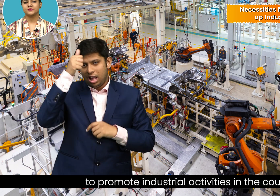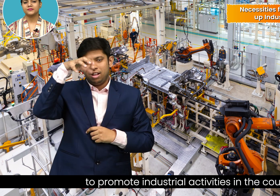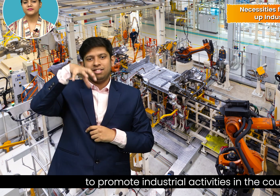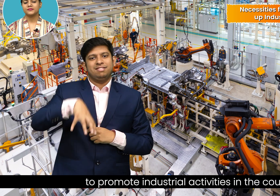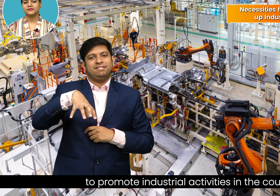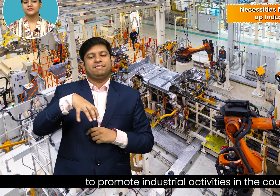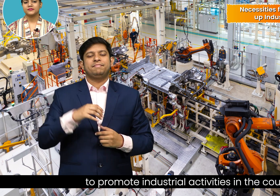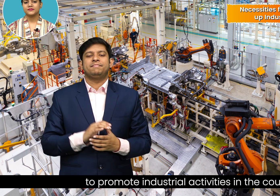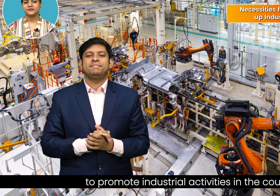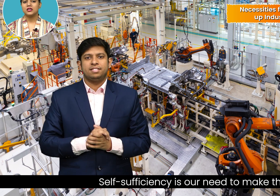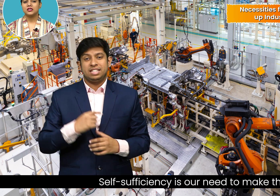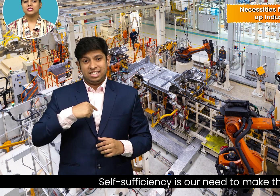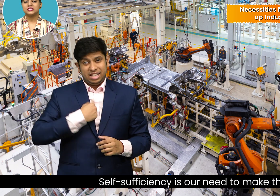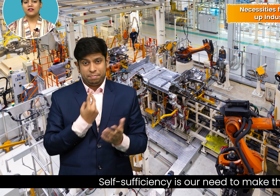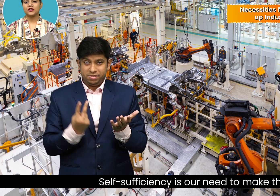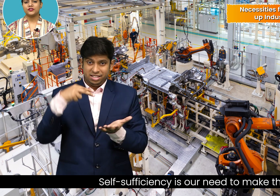country.